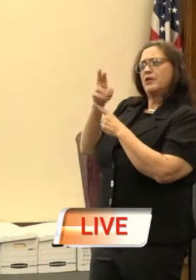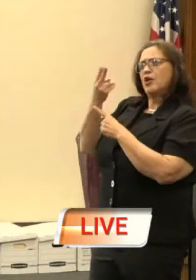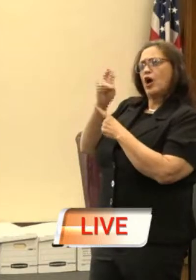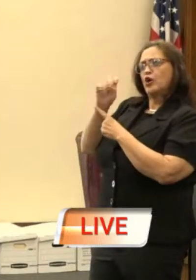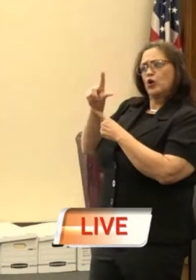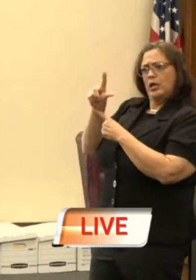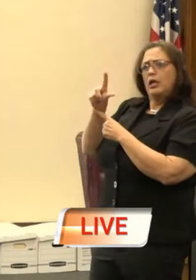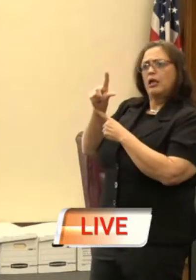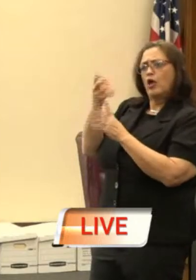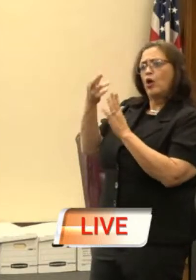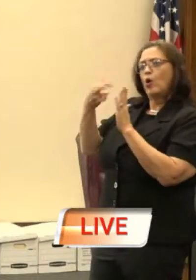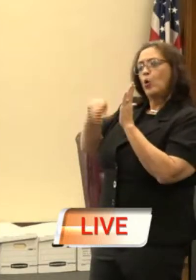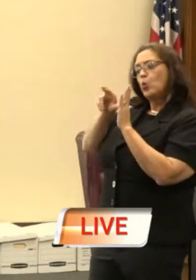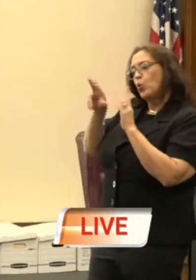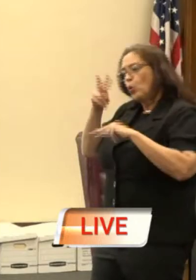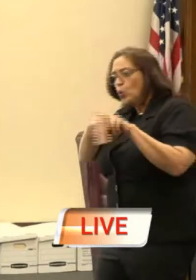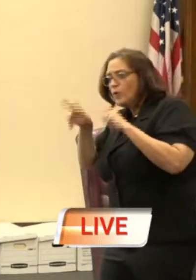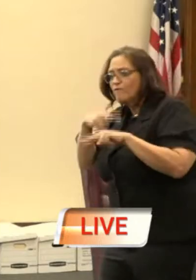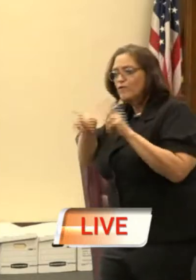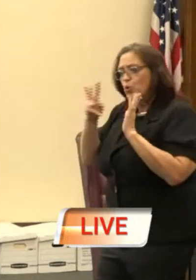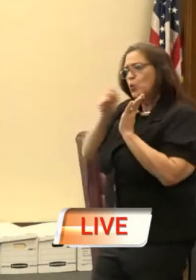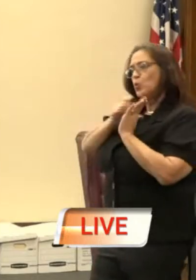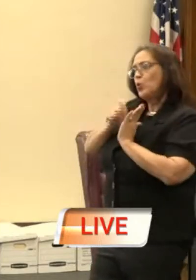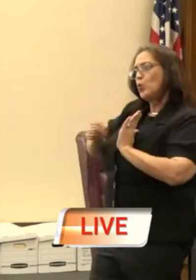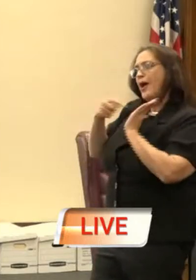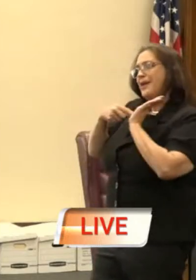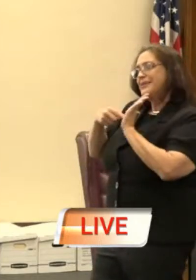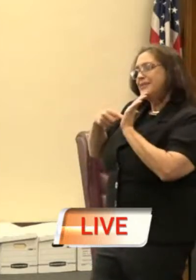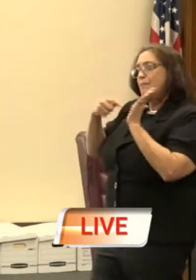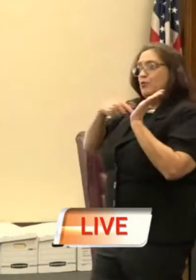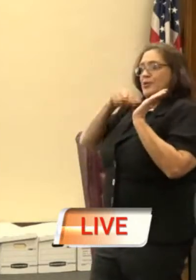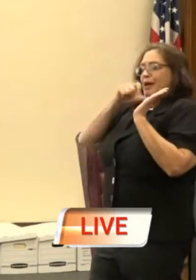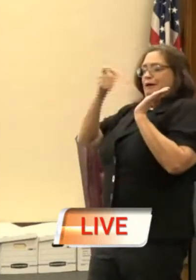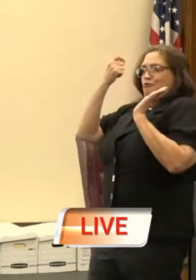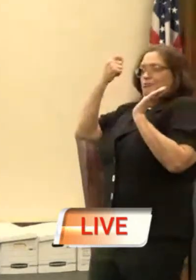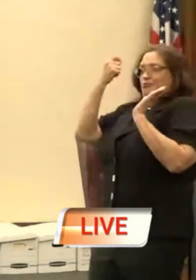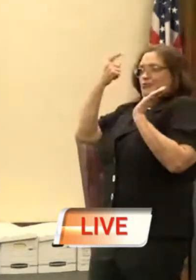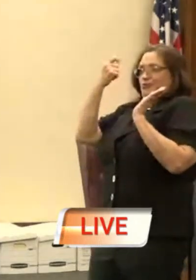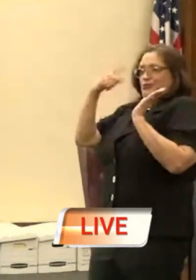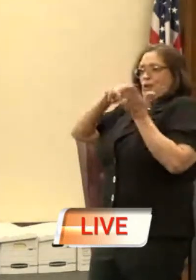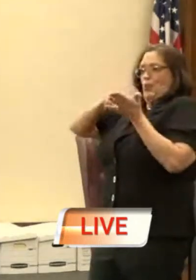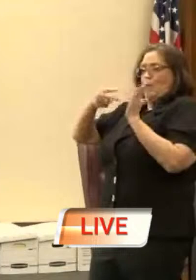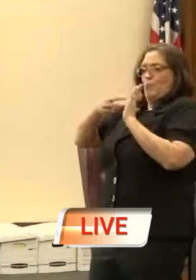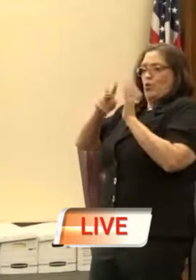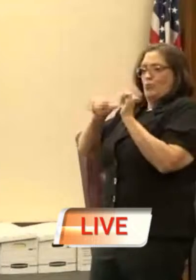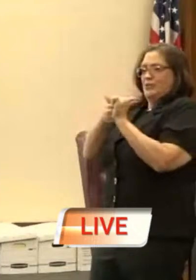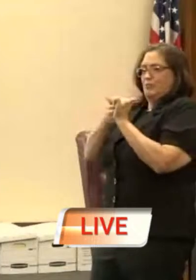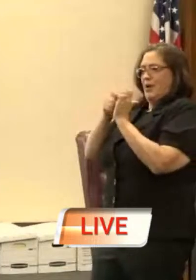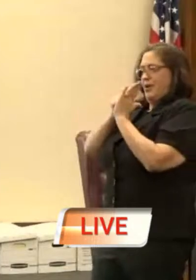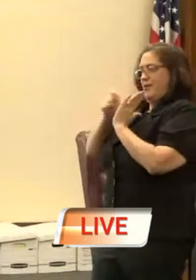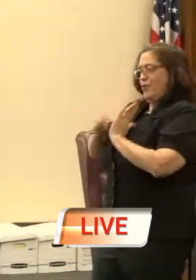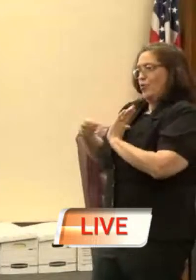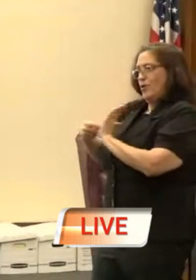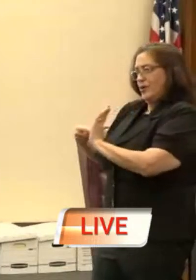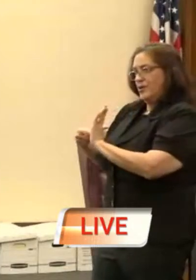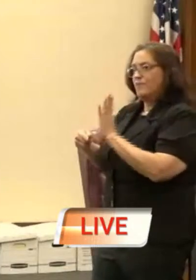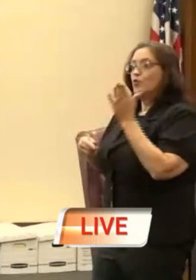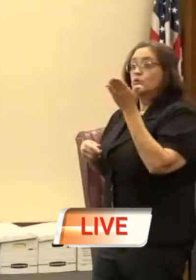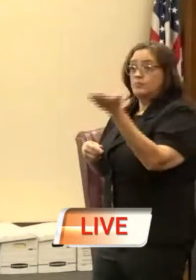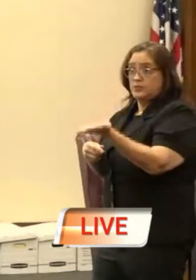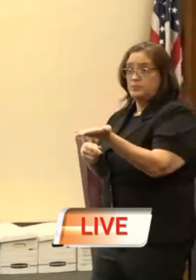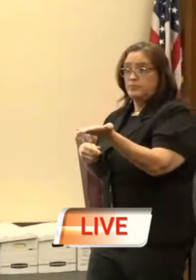But I don't understand the relevance. It was something that he referenced in